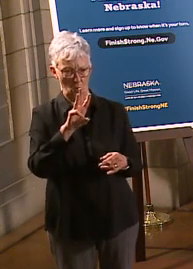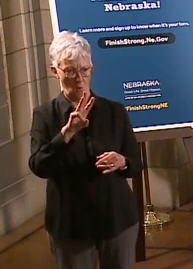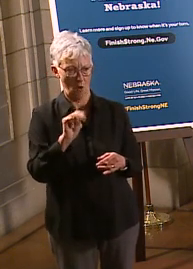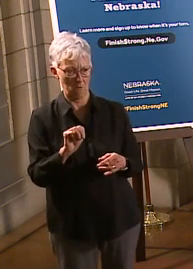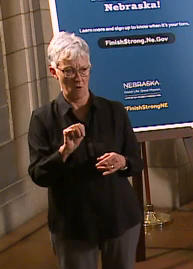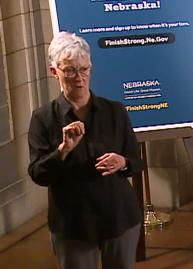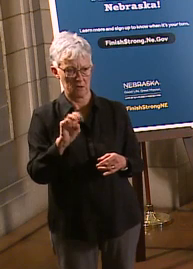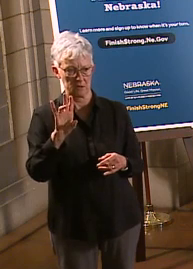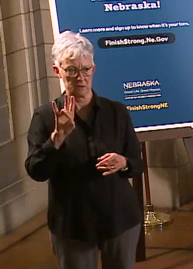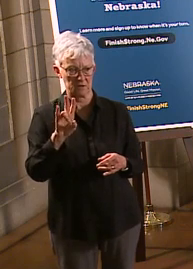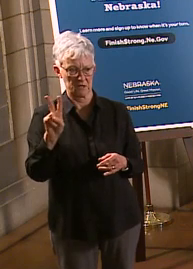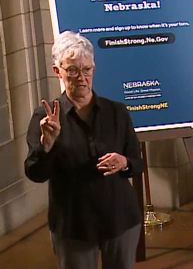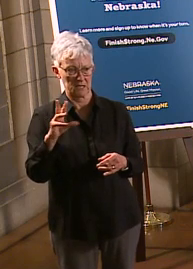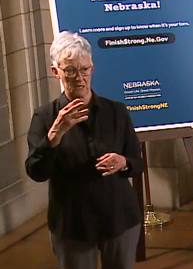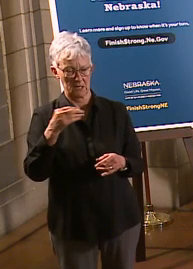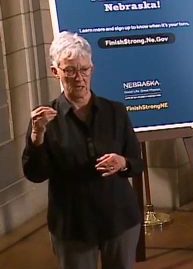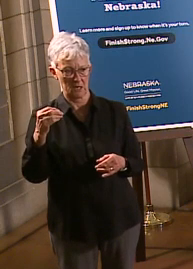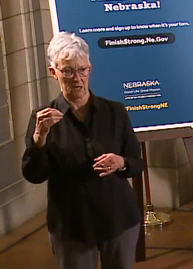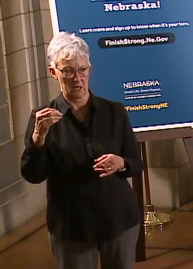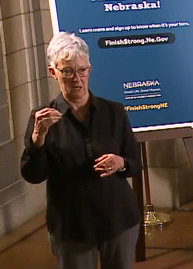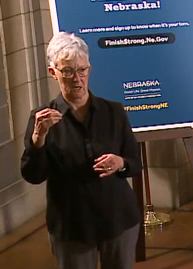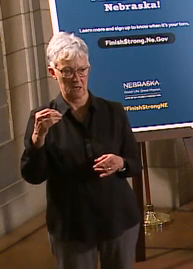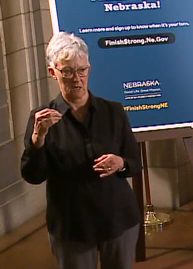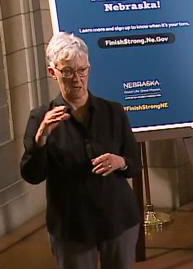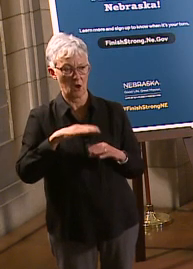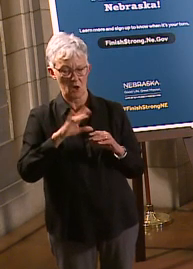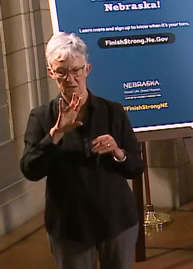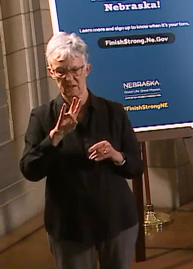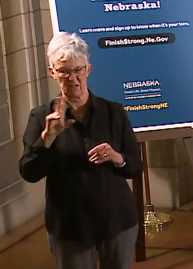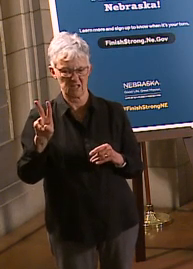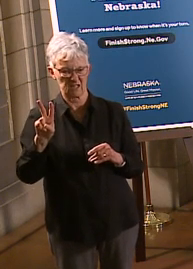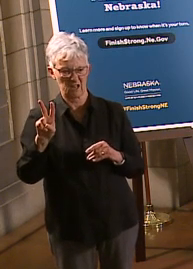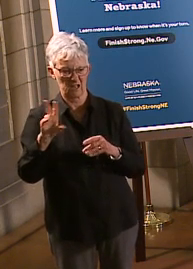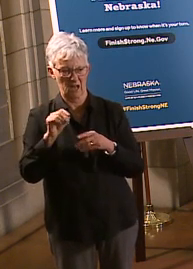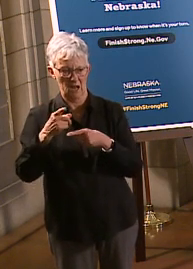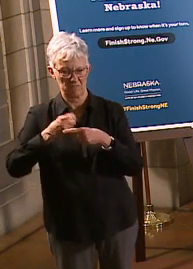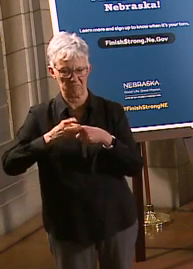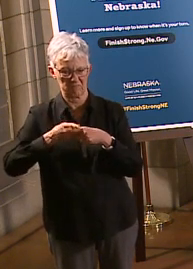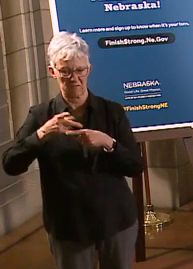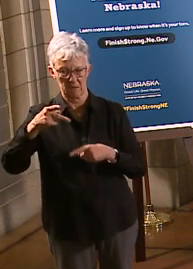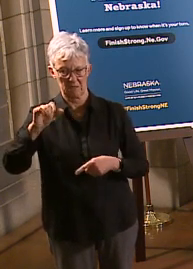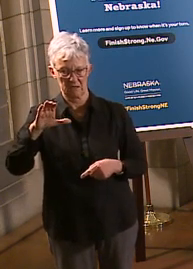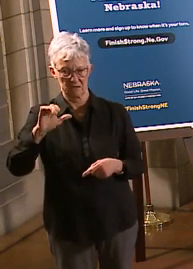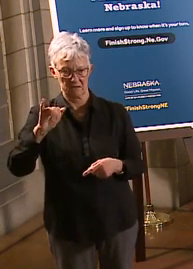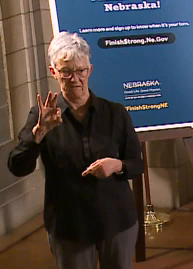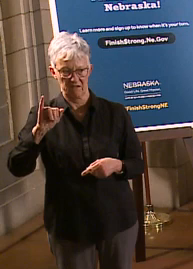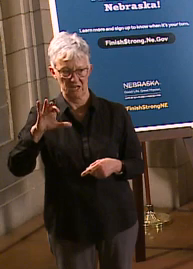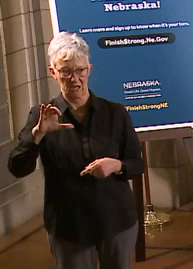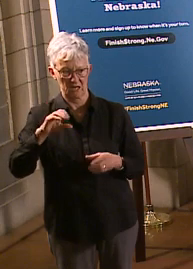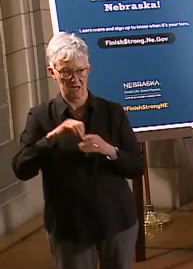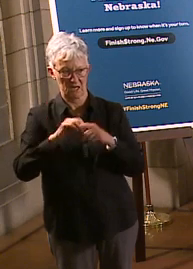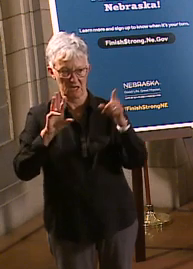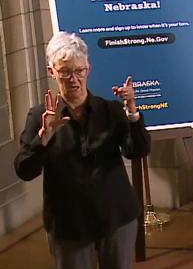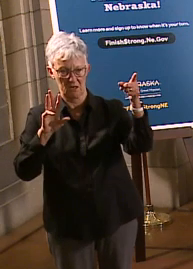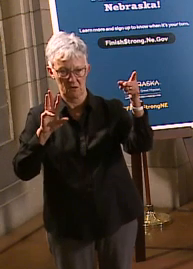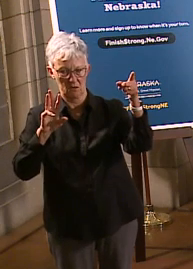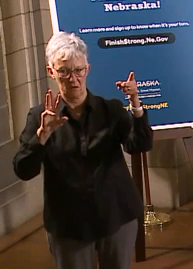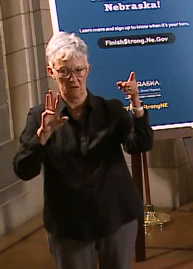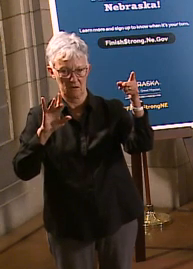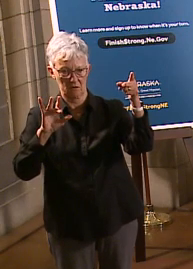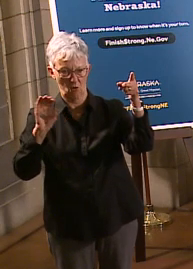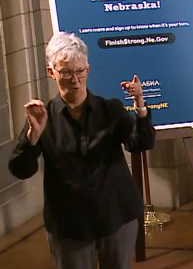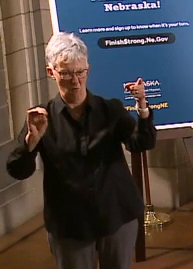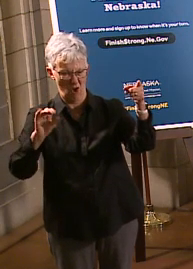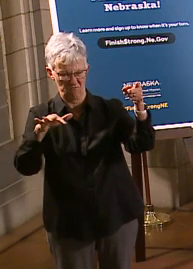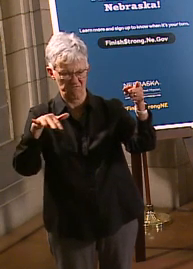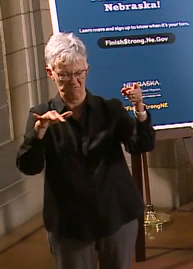and Pacific, was that the? She didn't specify. I assume so, yeah. Well, wherever the Walmart is on 72nd Street, is